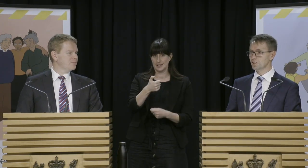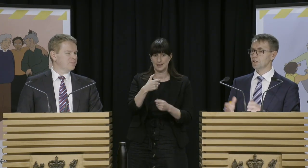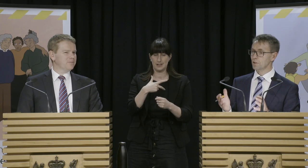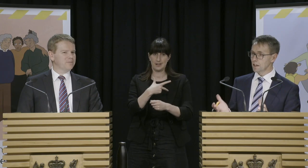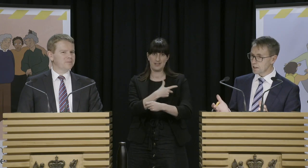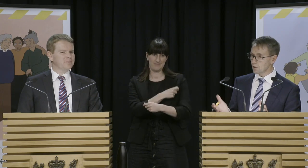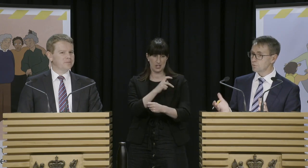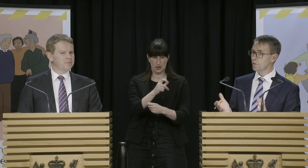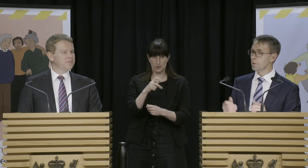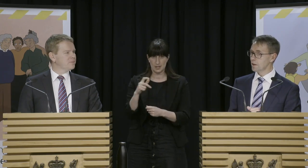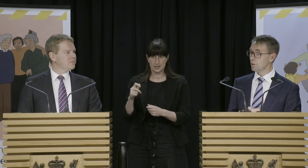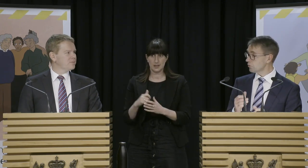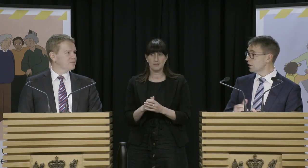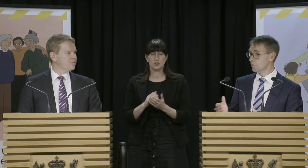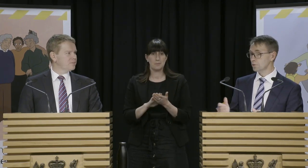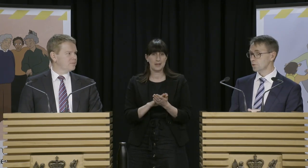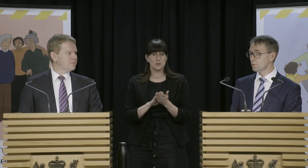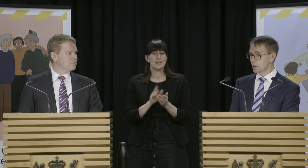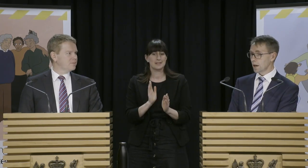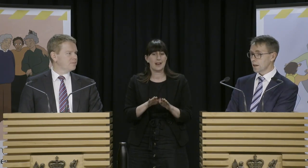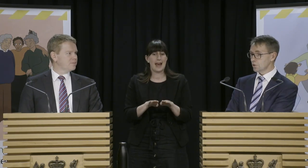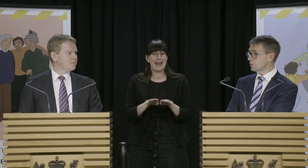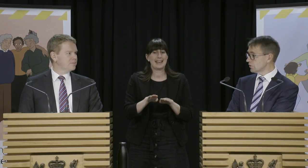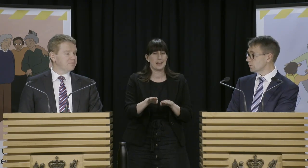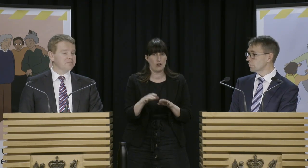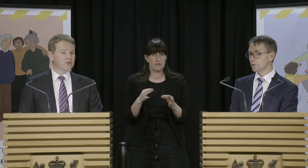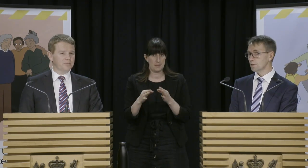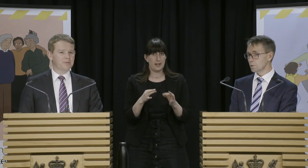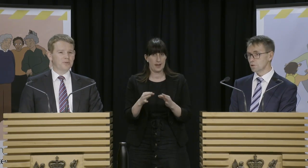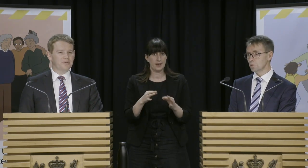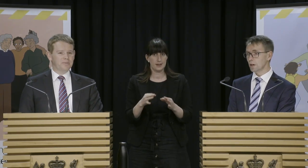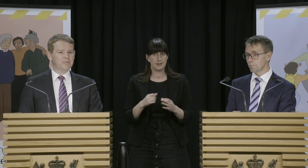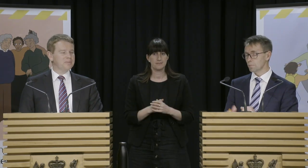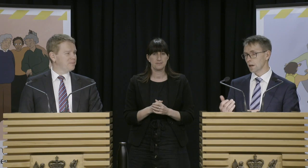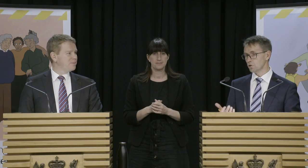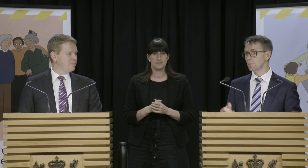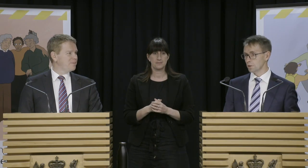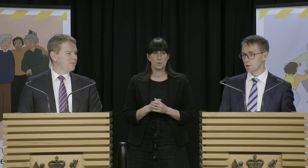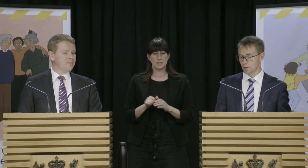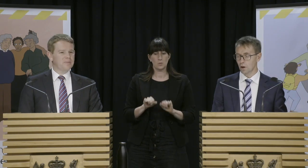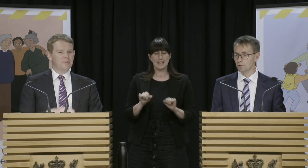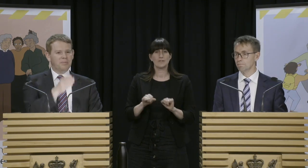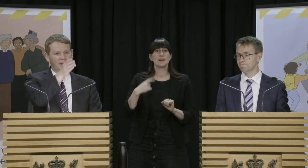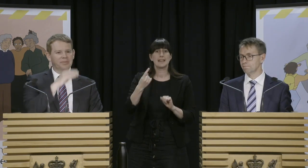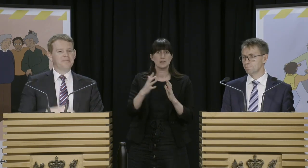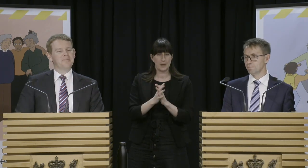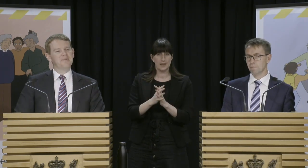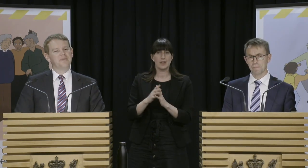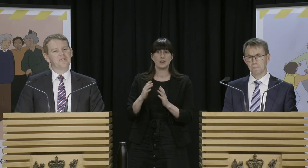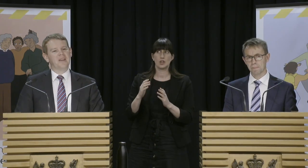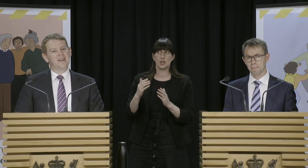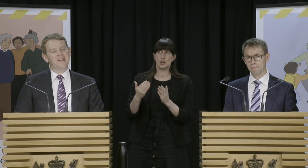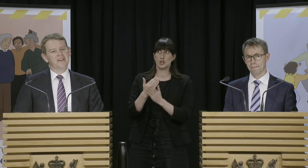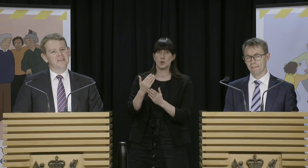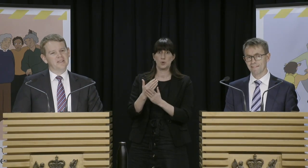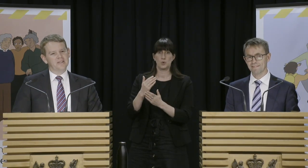a sense, delivering ahead of what the plan was right through to next week when the new drop arrives. Ben. Can I jump on